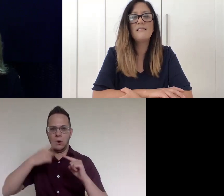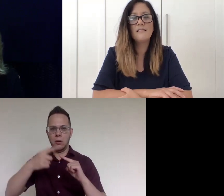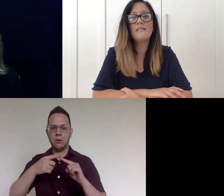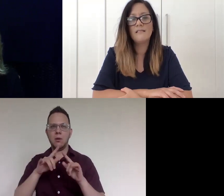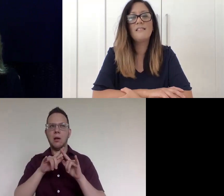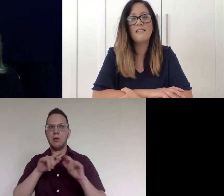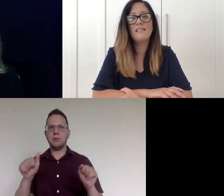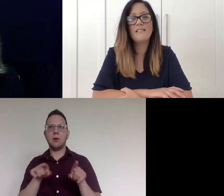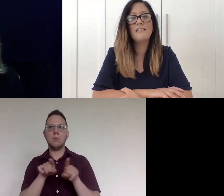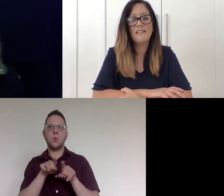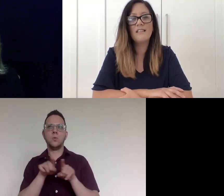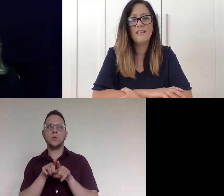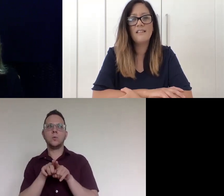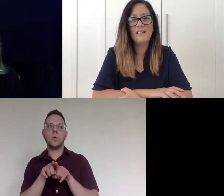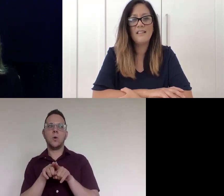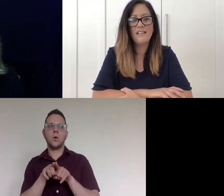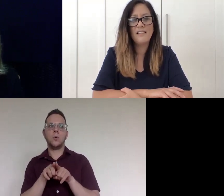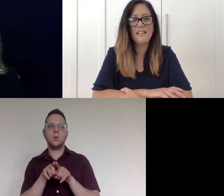to speak.